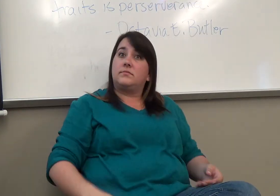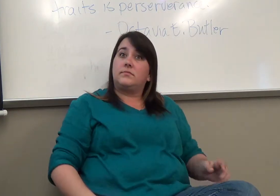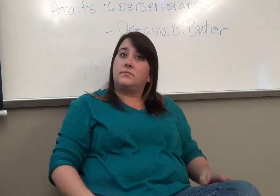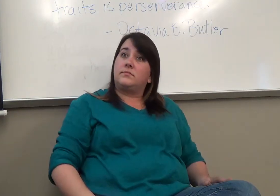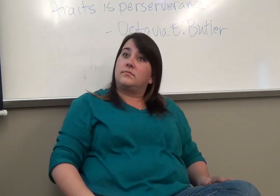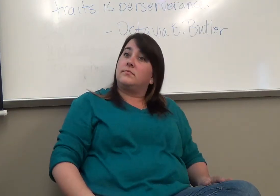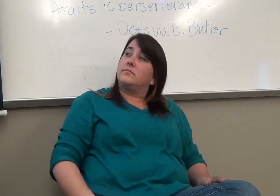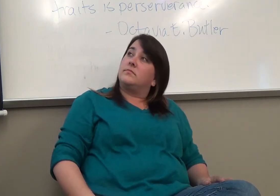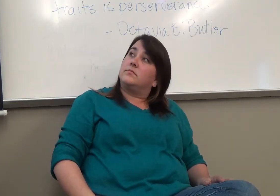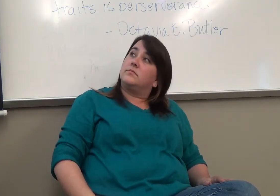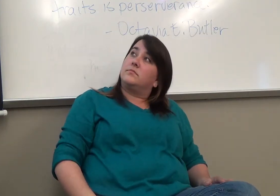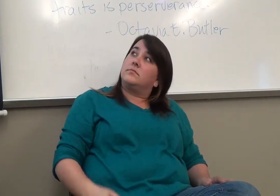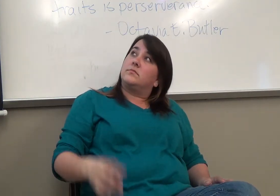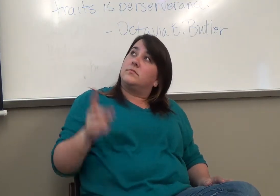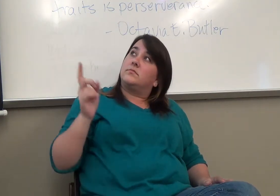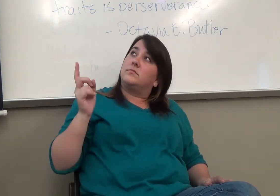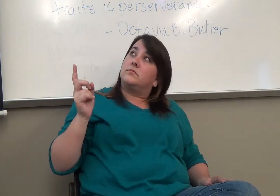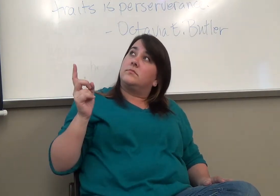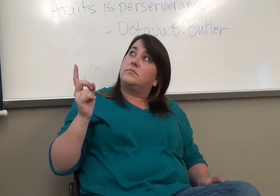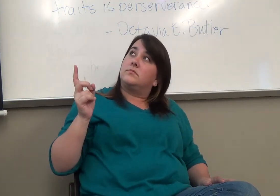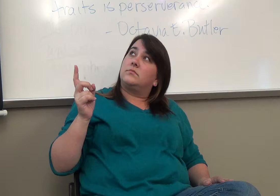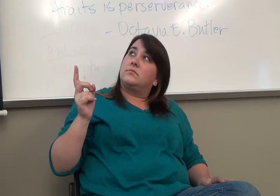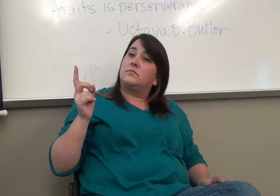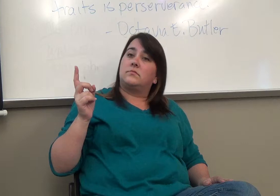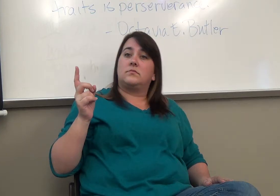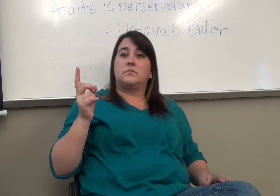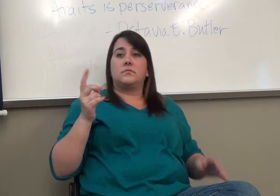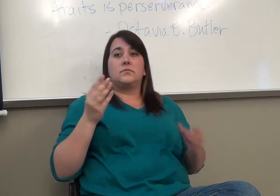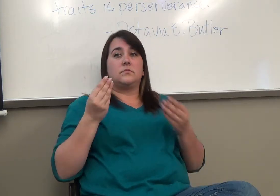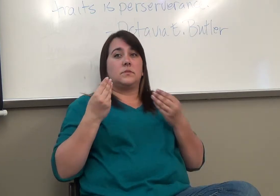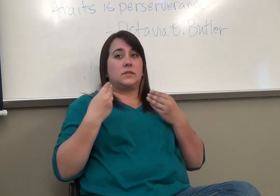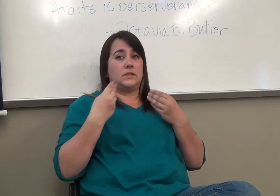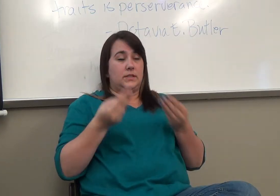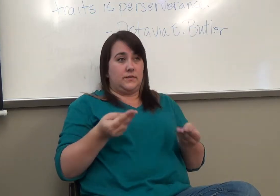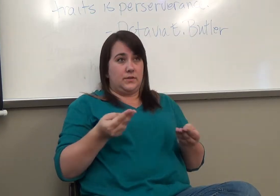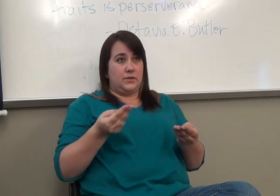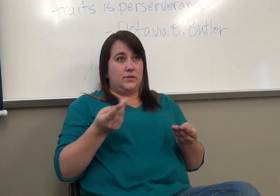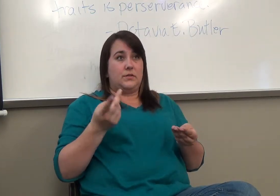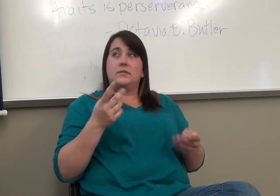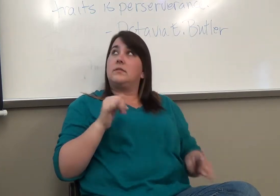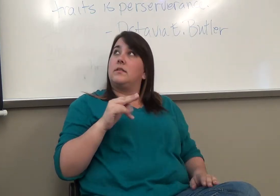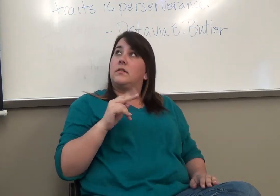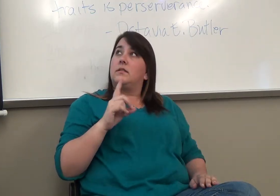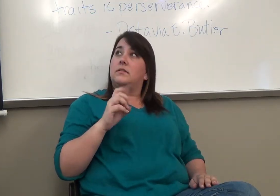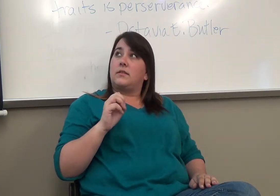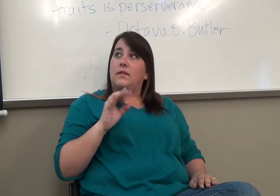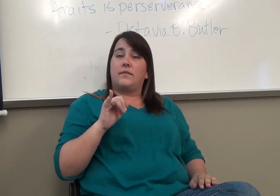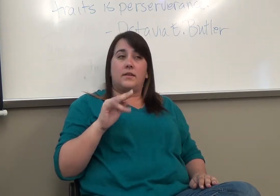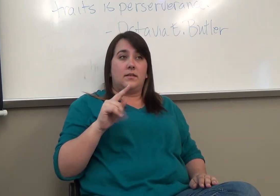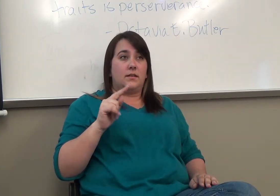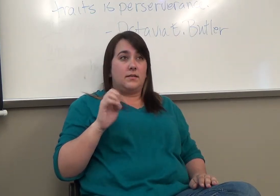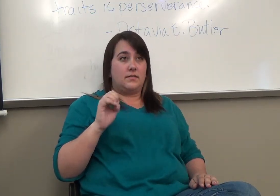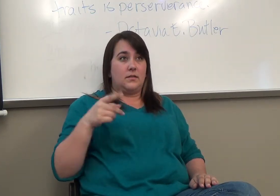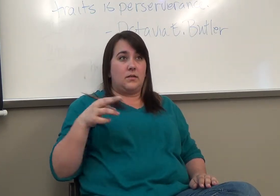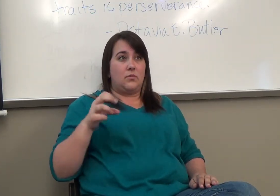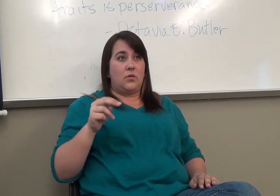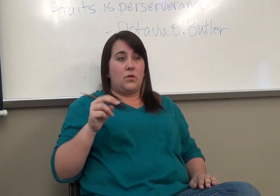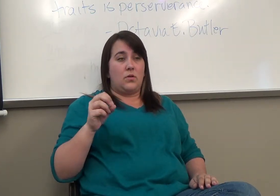Now this is giving you, so here's the indefinite pronouns. Here, this is the kind of the list we looked